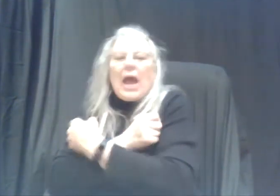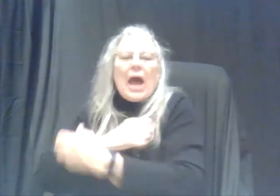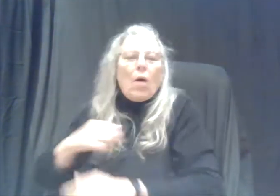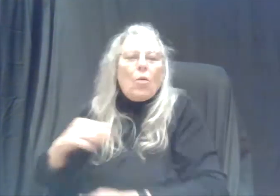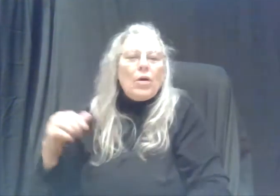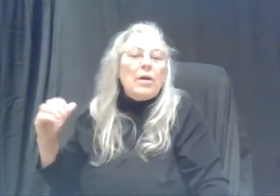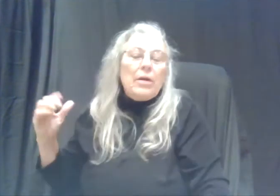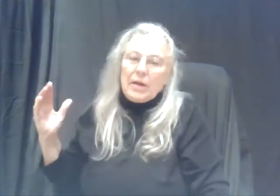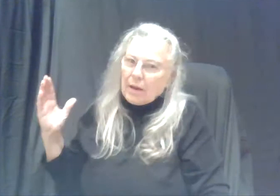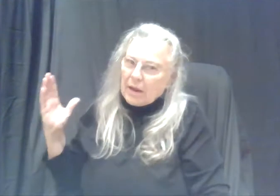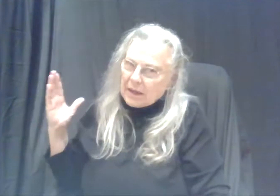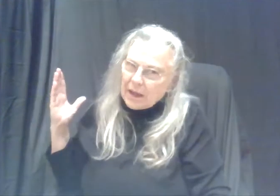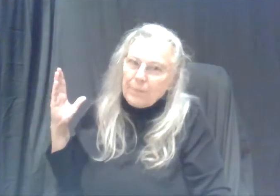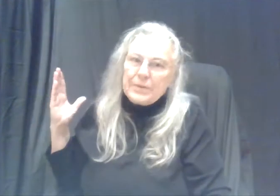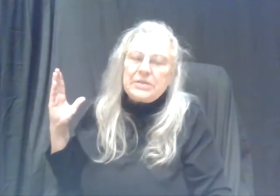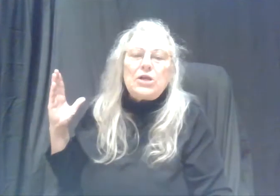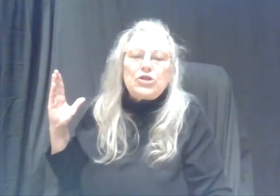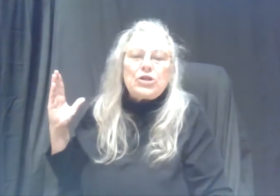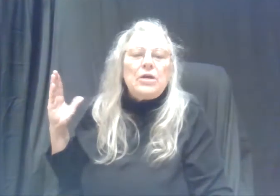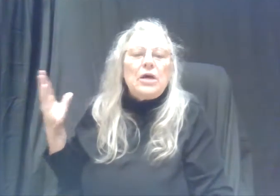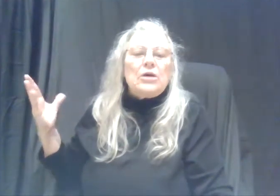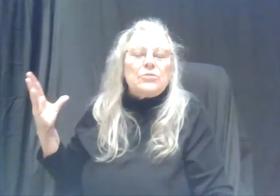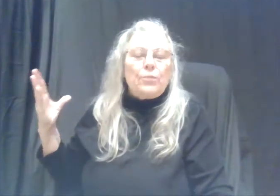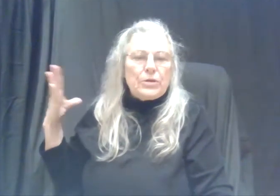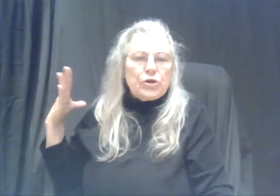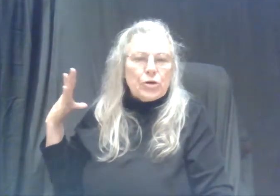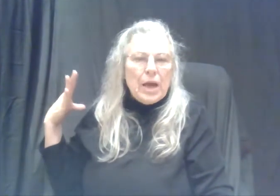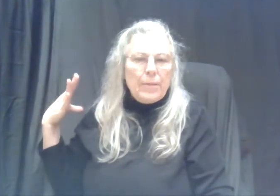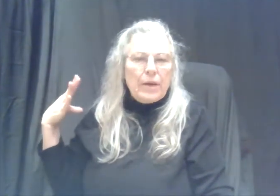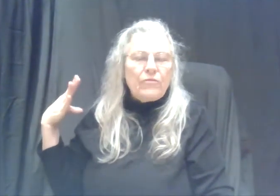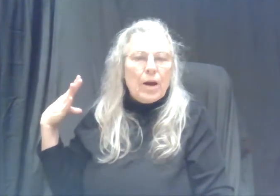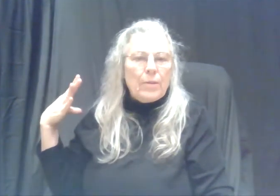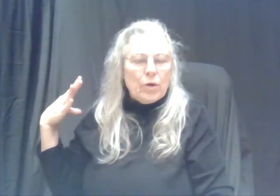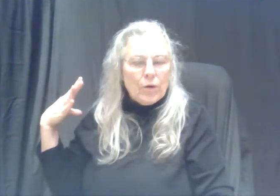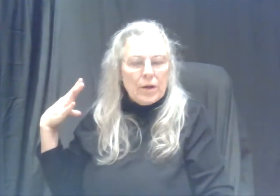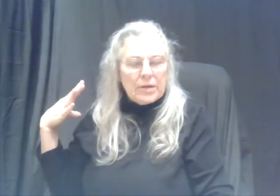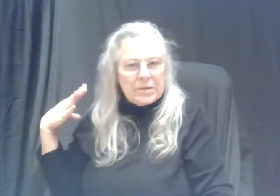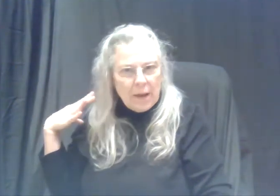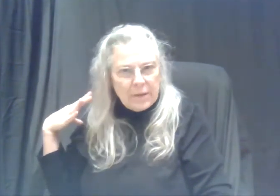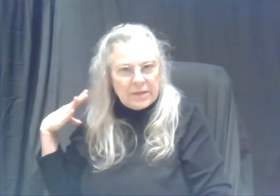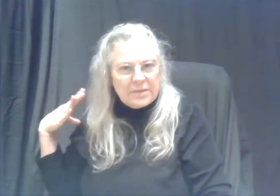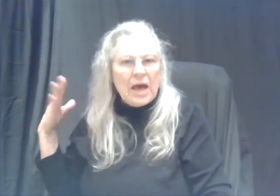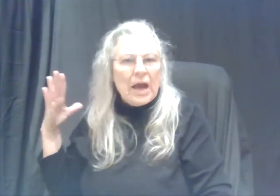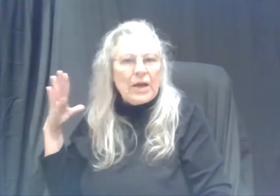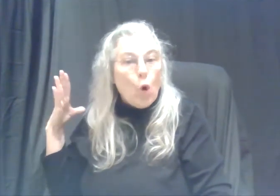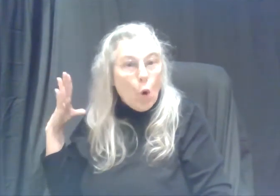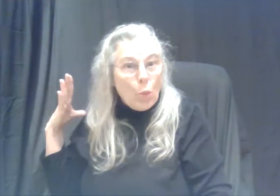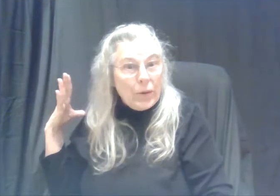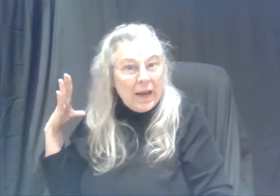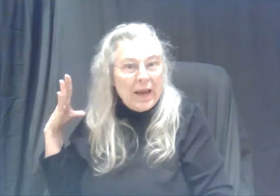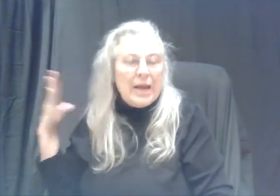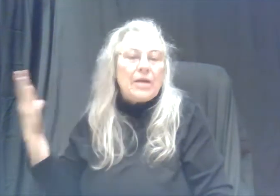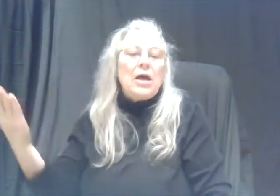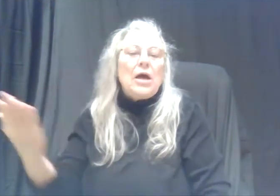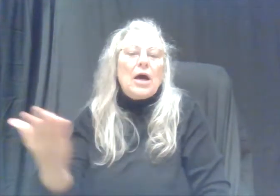Our, now again, possession, but you're coming from your dominant side, open hand,